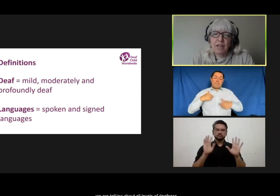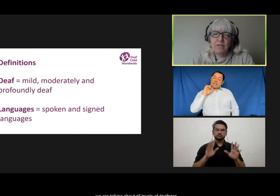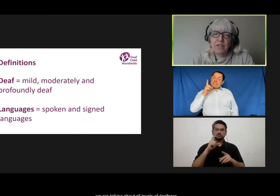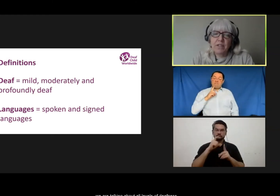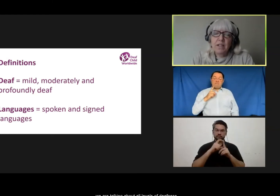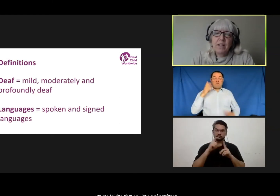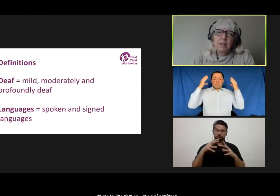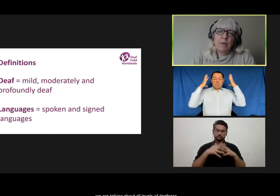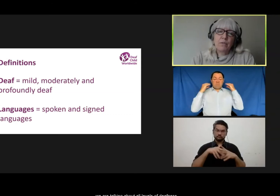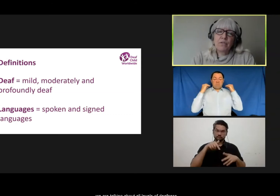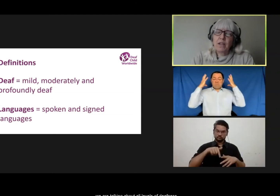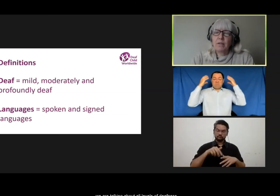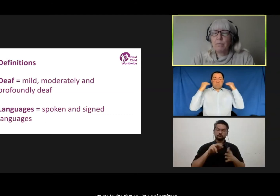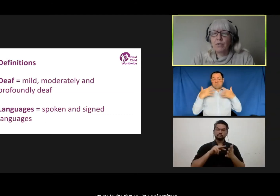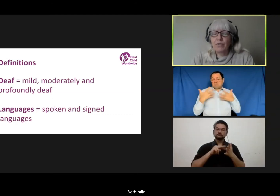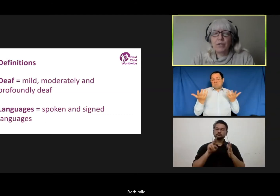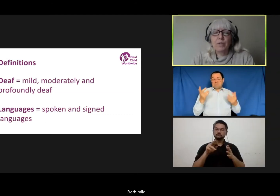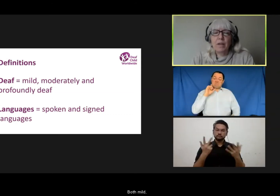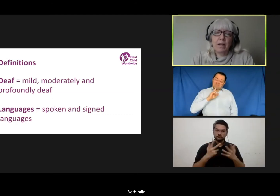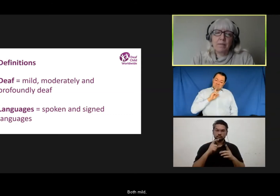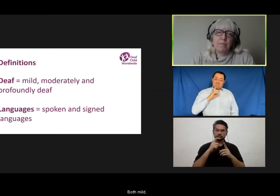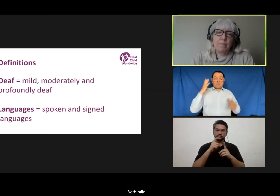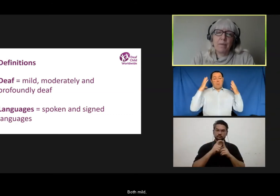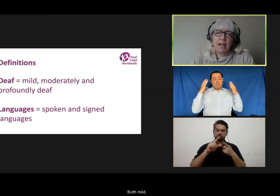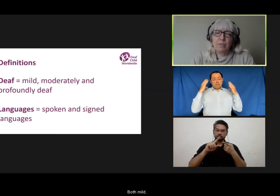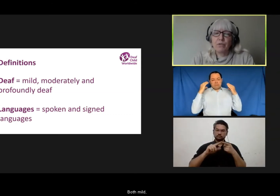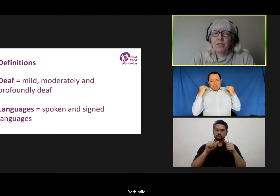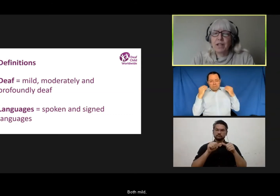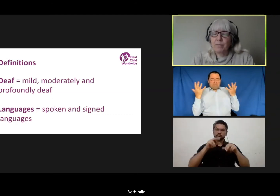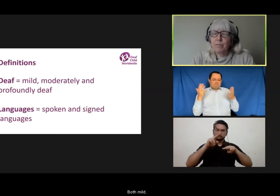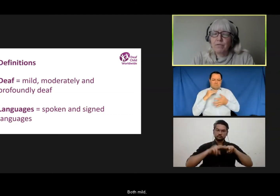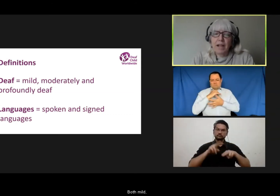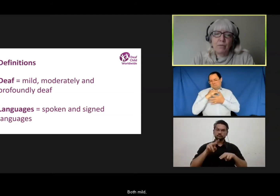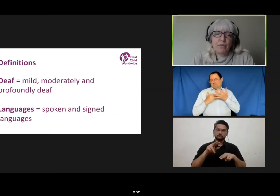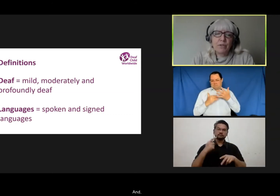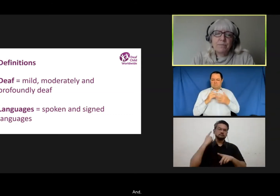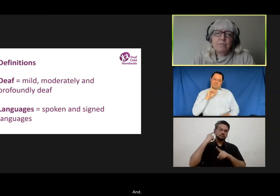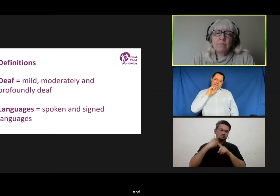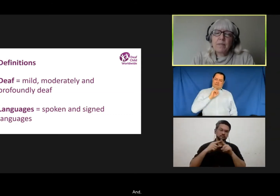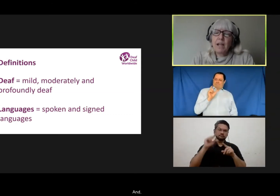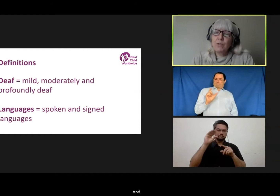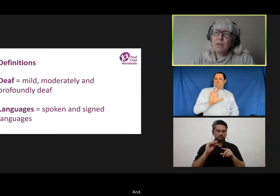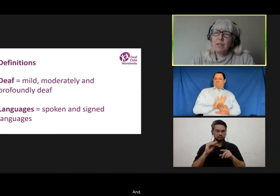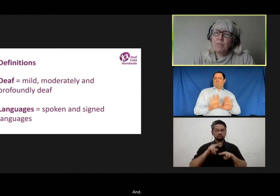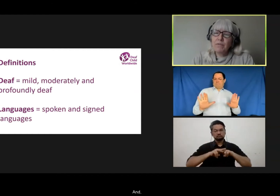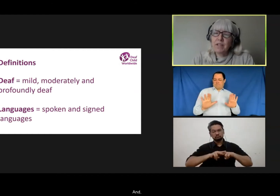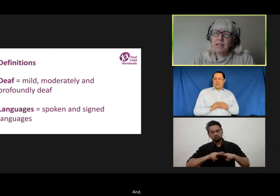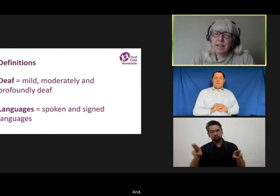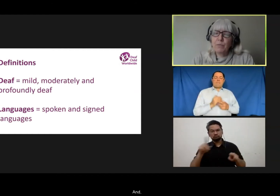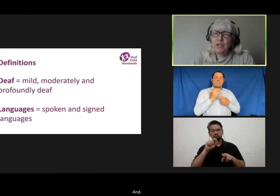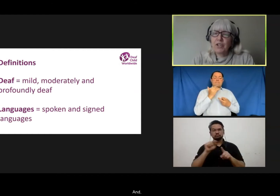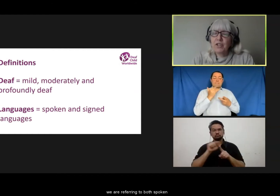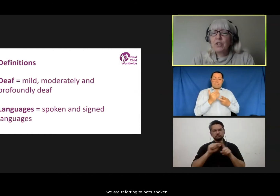of deafness, both moderate, mild, moderate, and profound. And when we refer